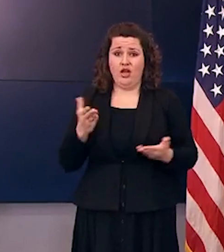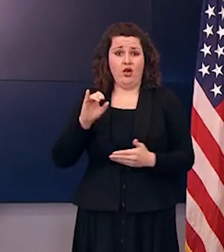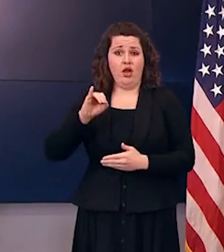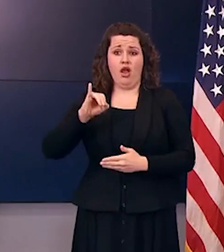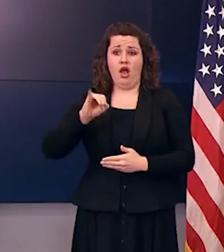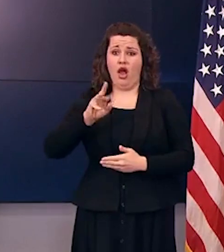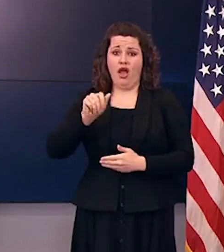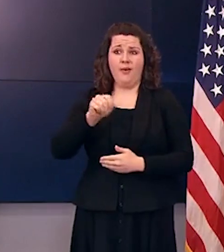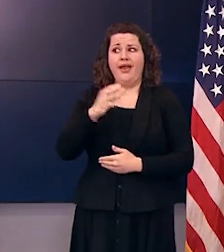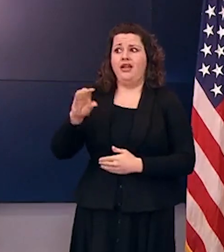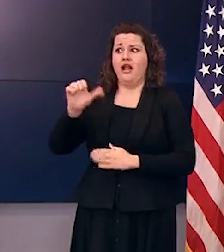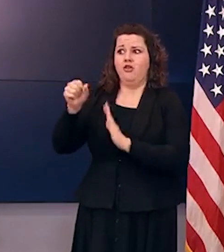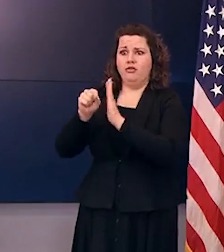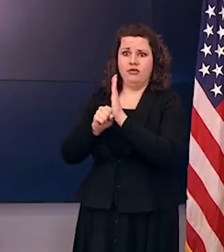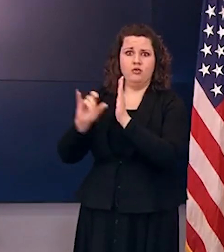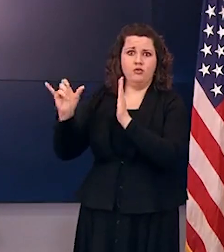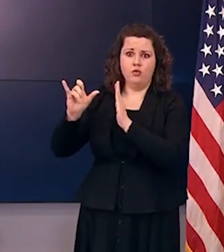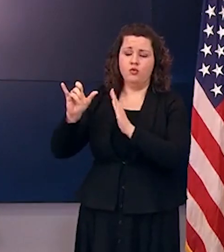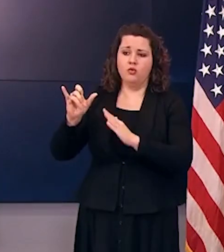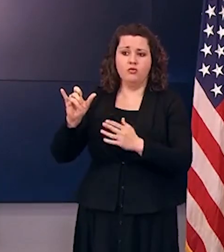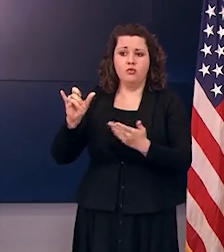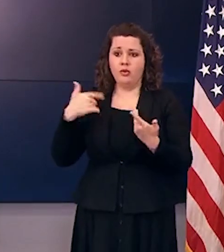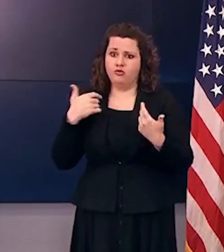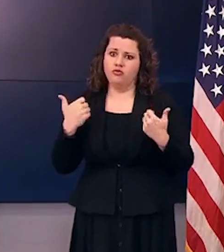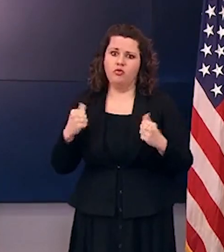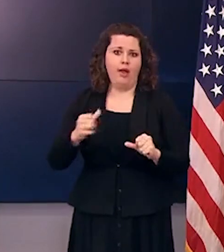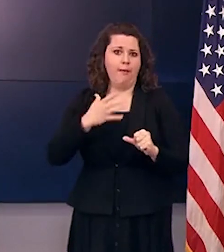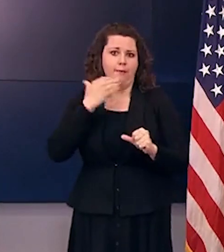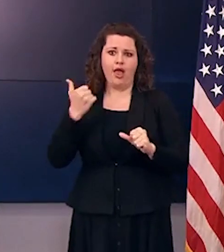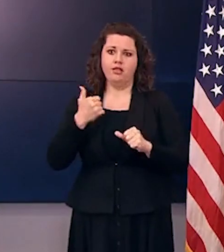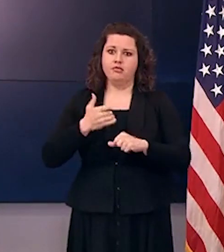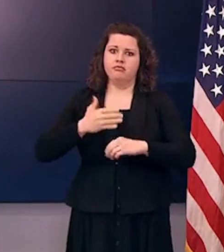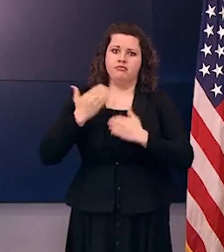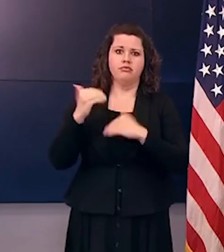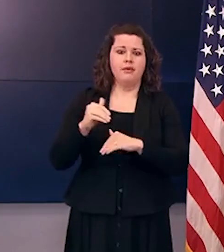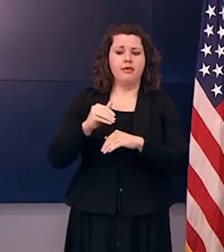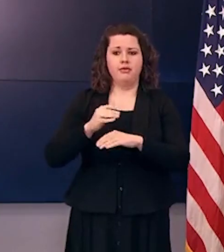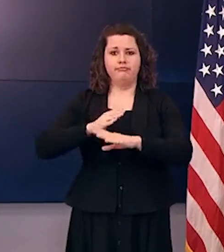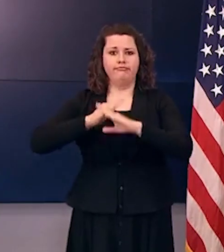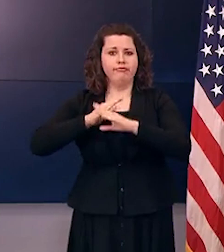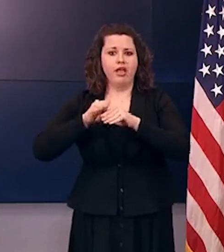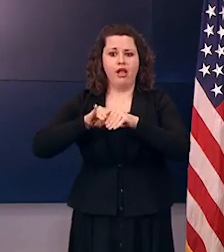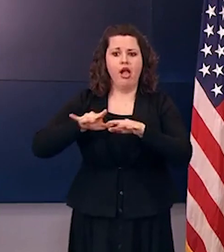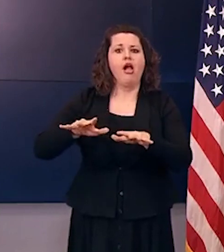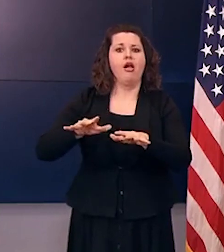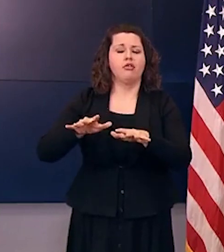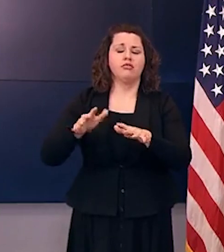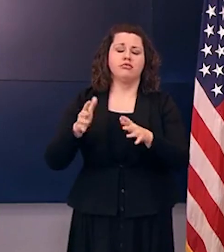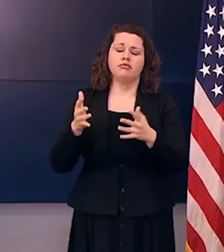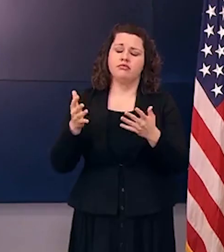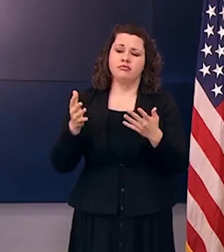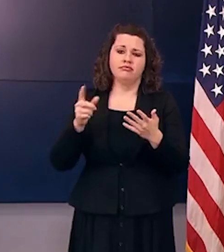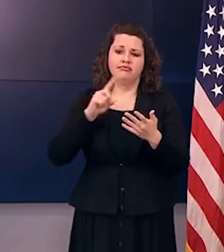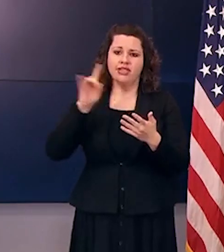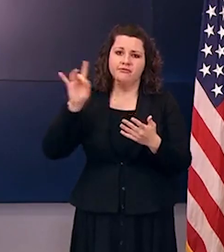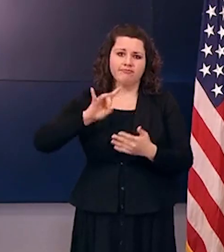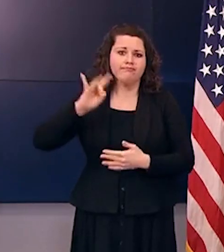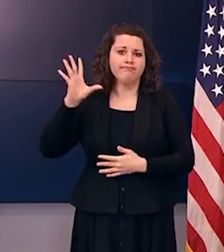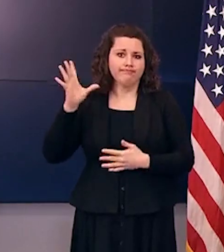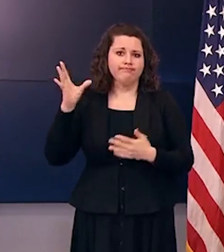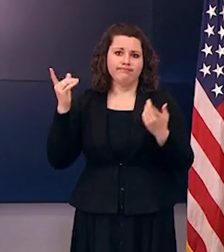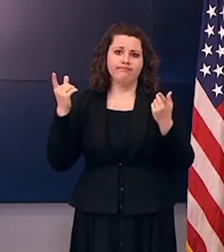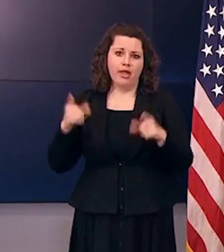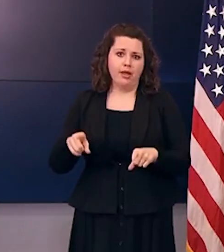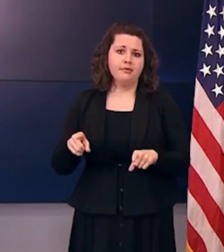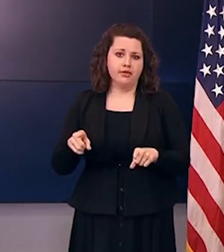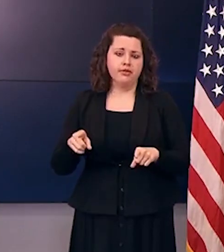other states, despite best efforts to prevent the spread of the virus after it's detected, devastating consequences